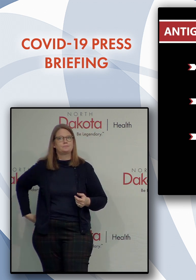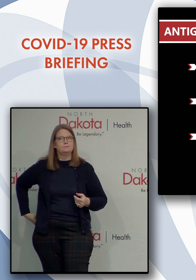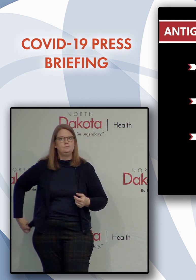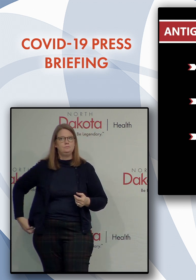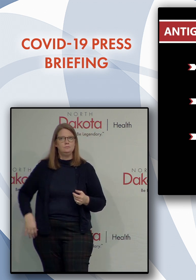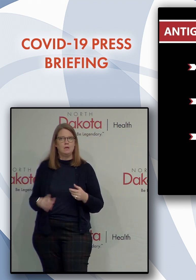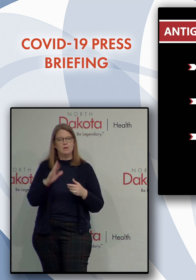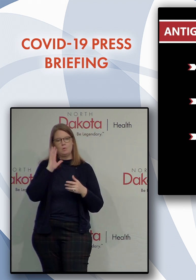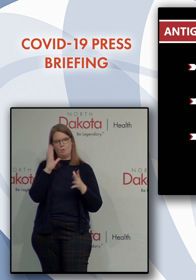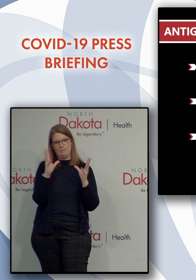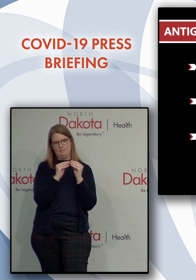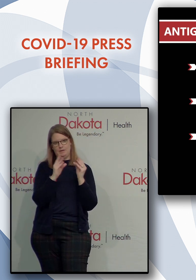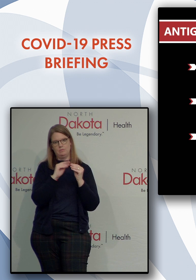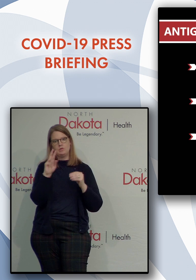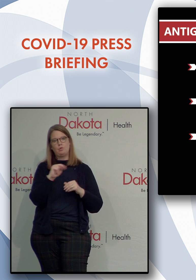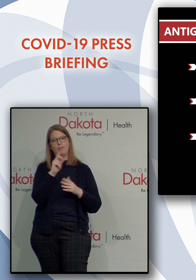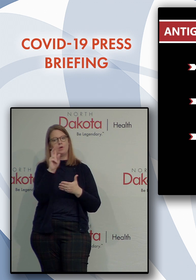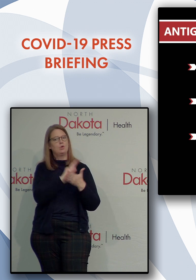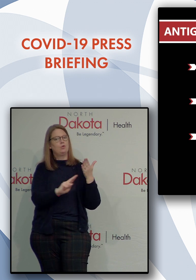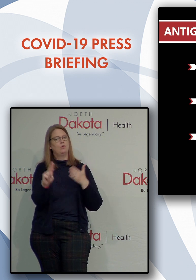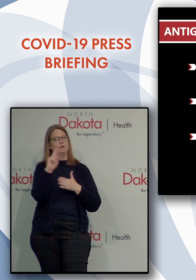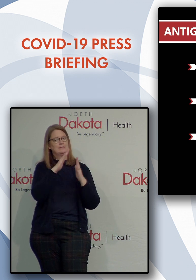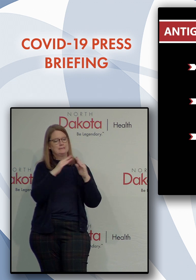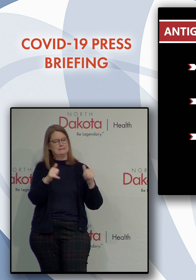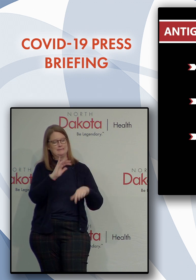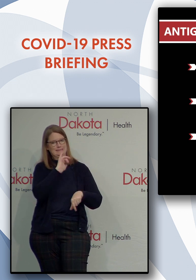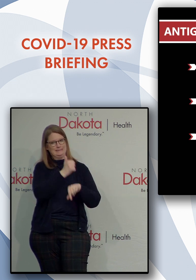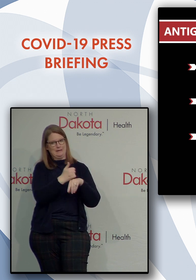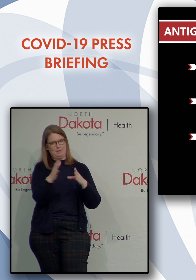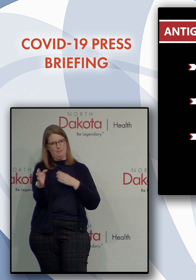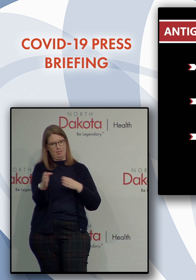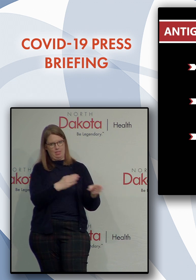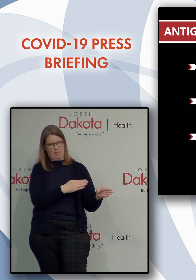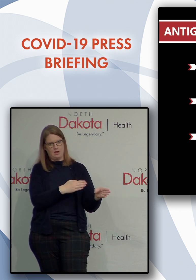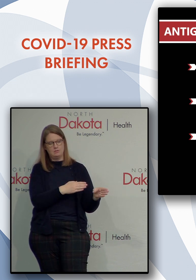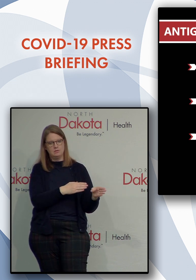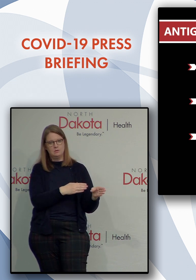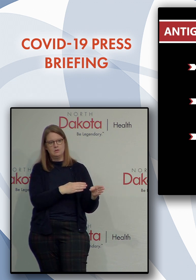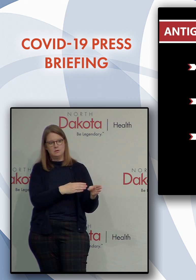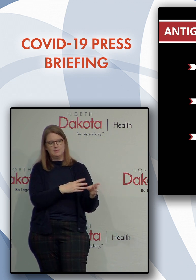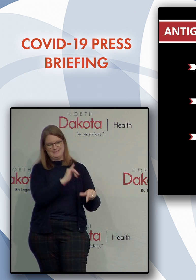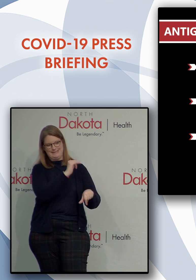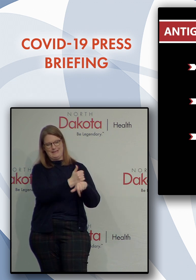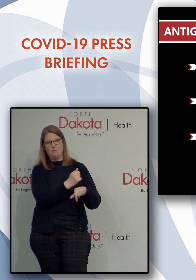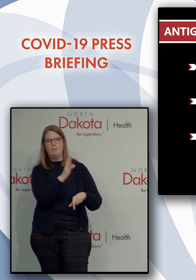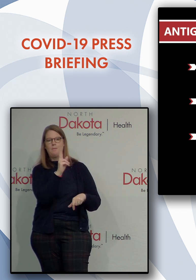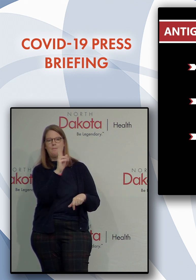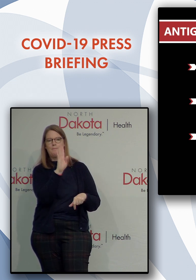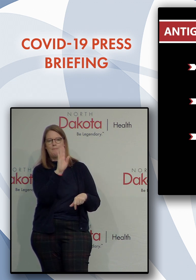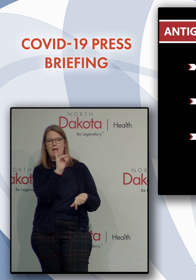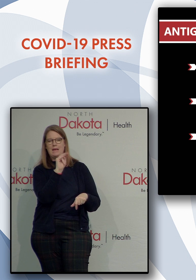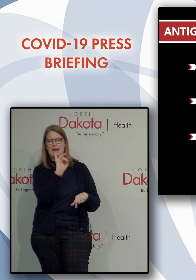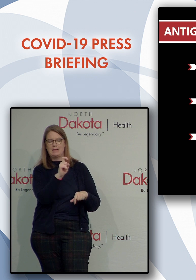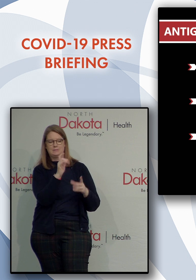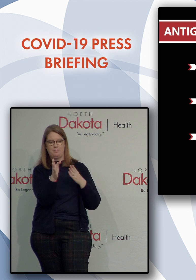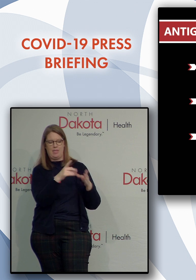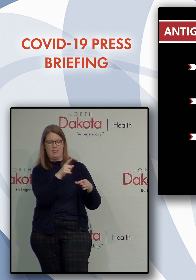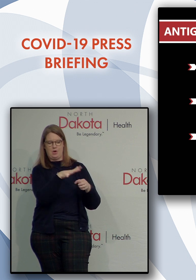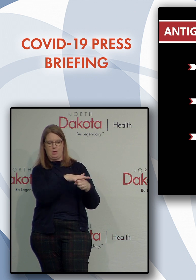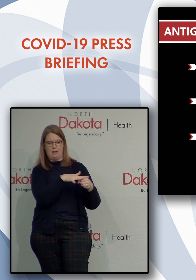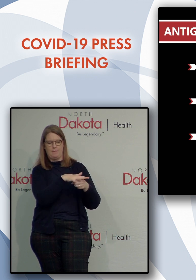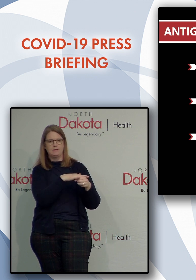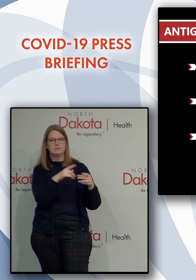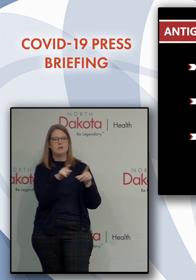meeting with the North Dakota University system to lay out a plan for introducing Binax test on campus. We're also in contact